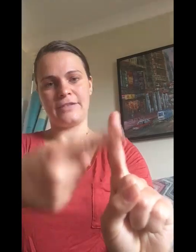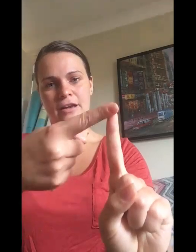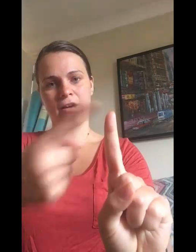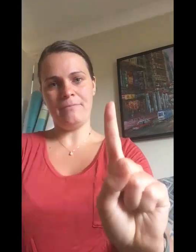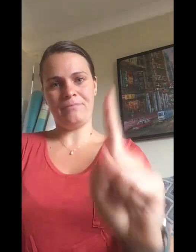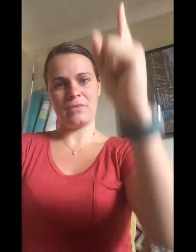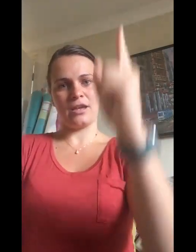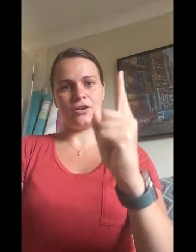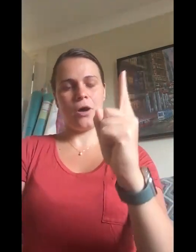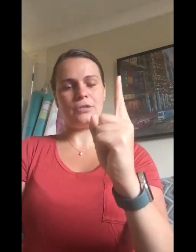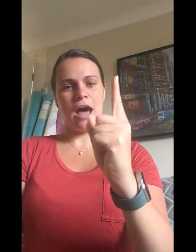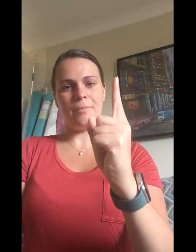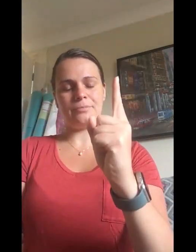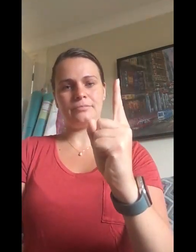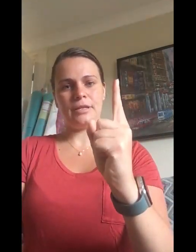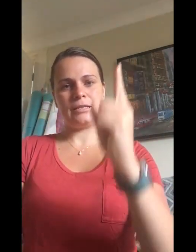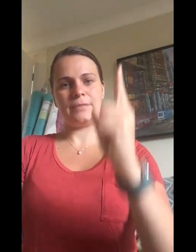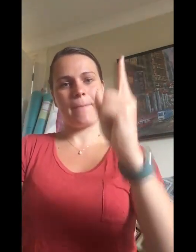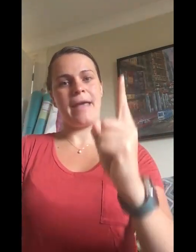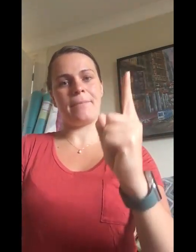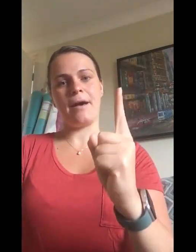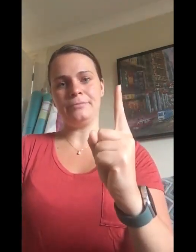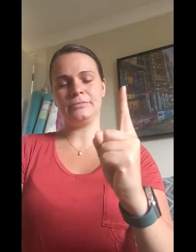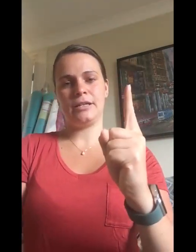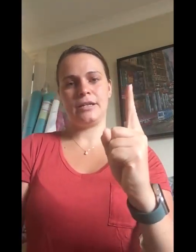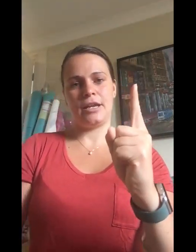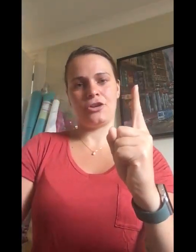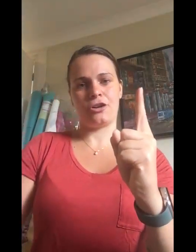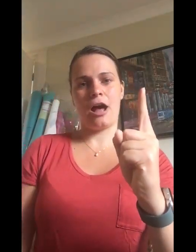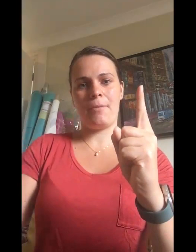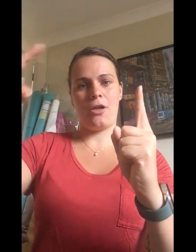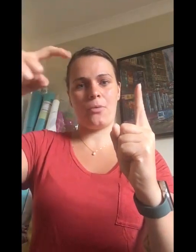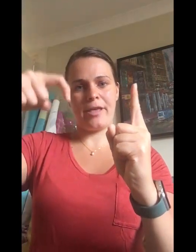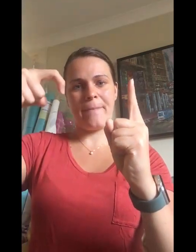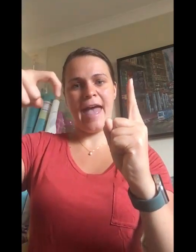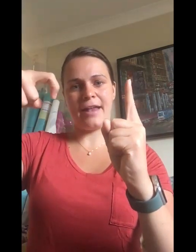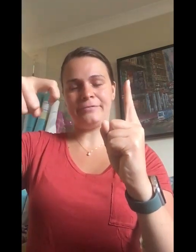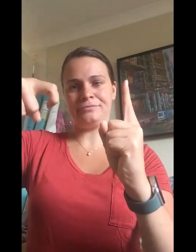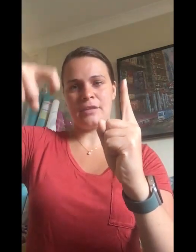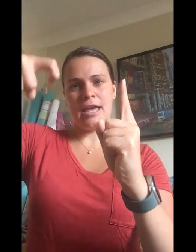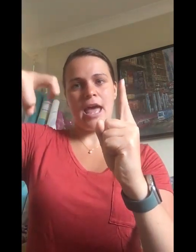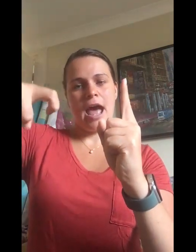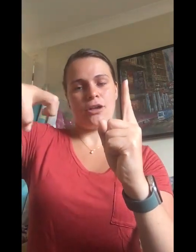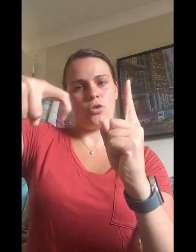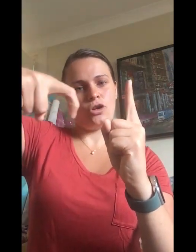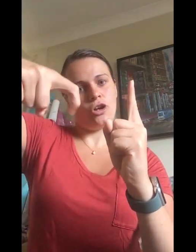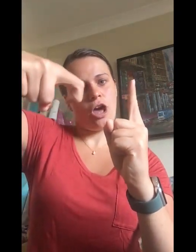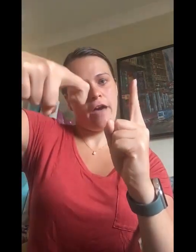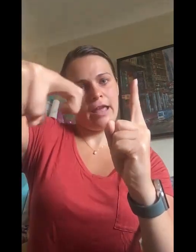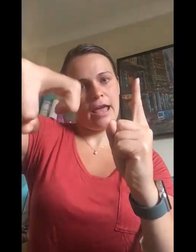finger, you're going to hold it up, so this is my paper, and you're going to come along with your pen and you're going to curve it like